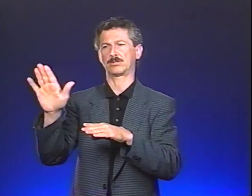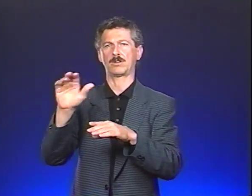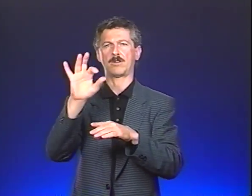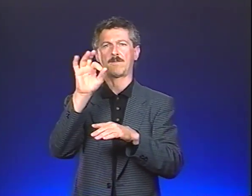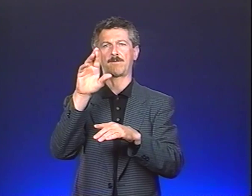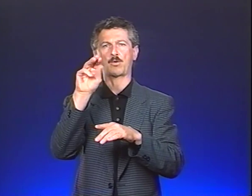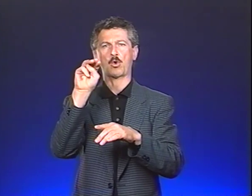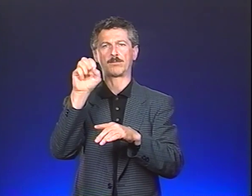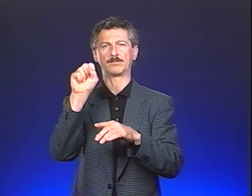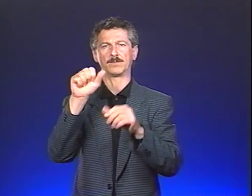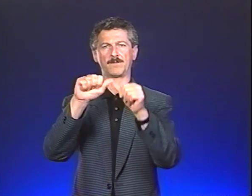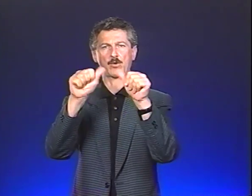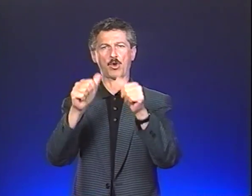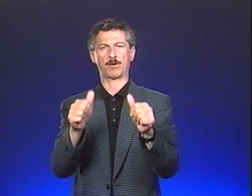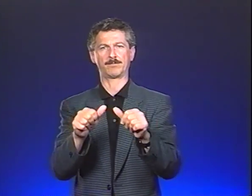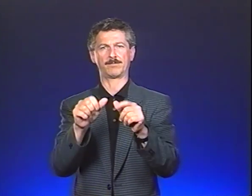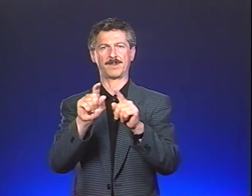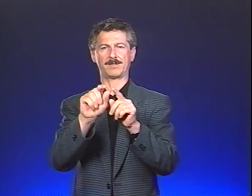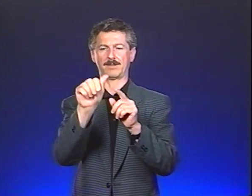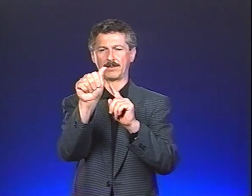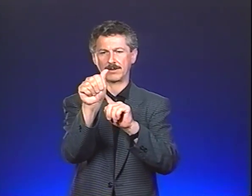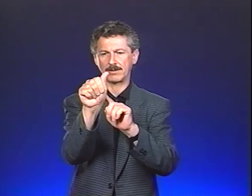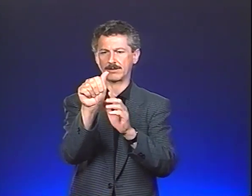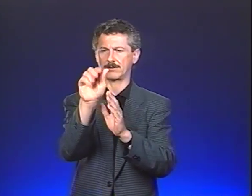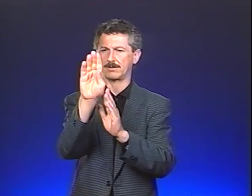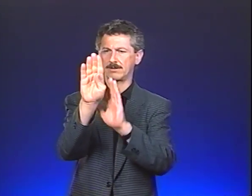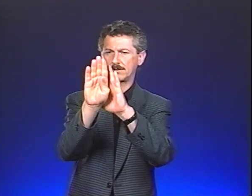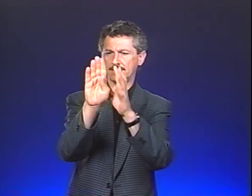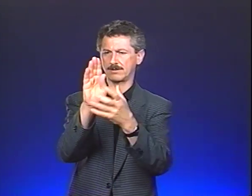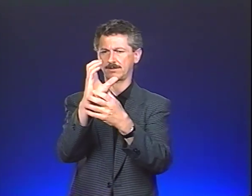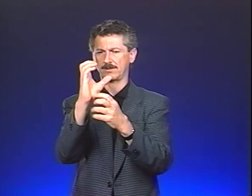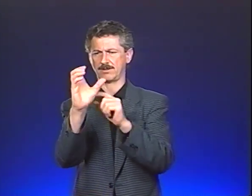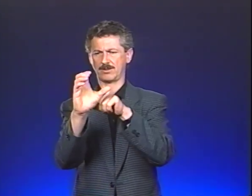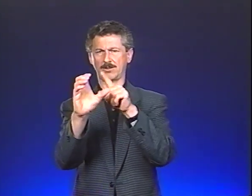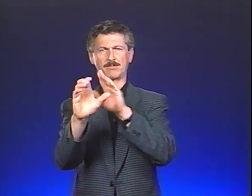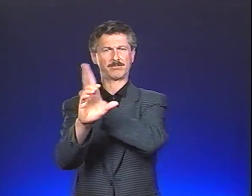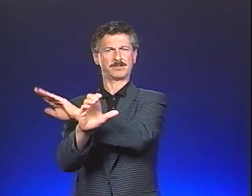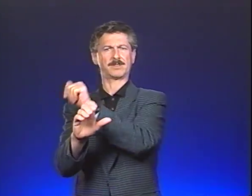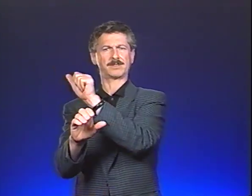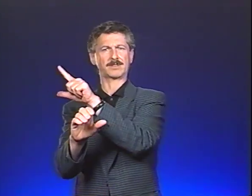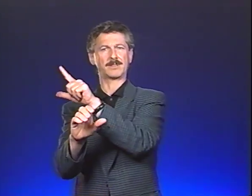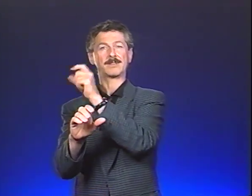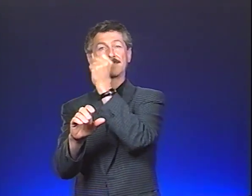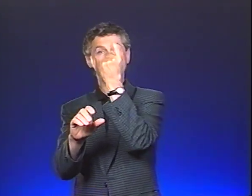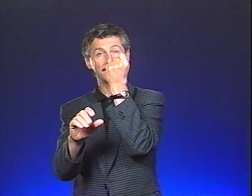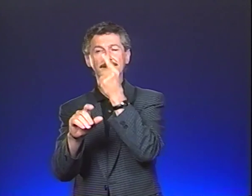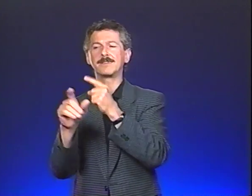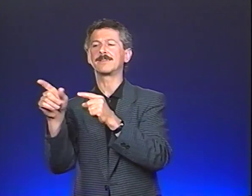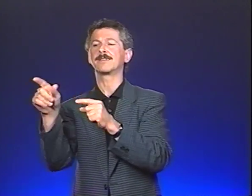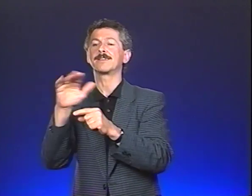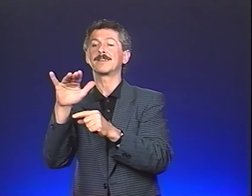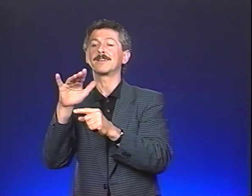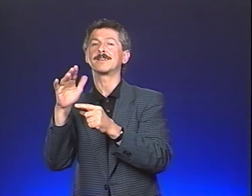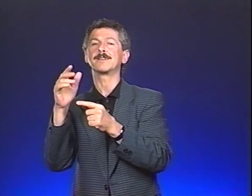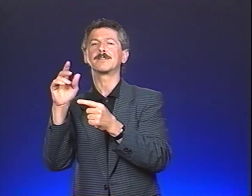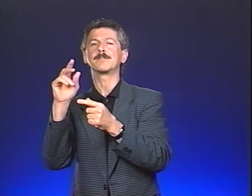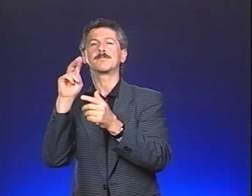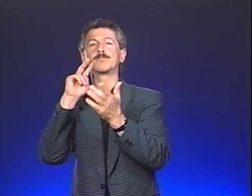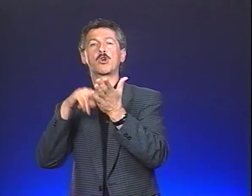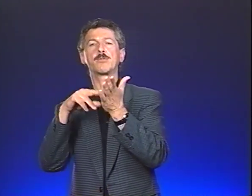hands, but really, the forms used for fingerspelling are ASL signs that are